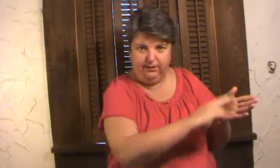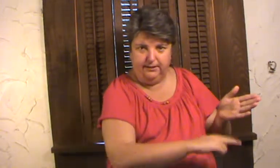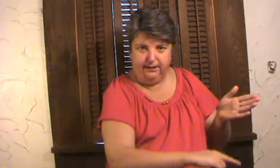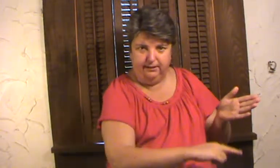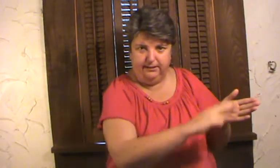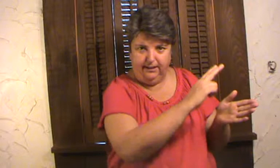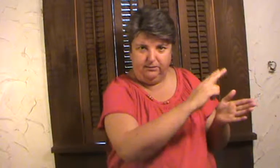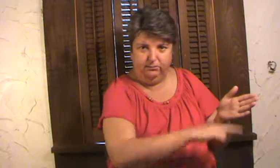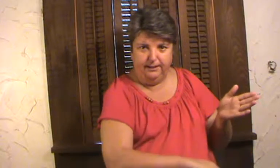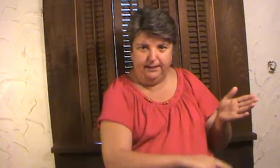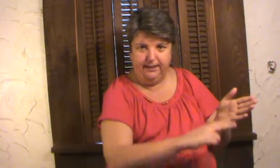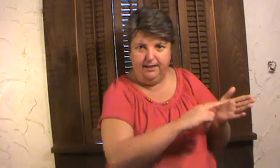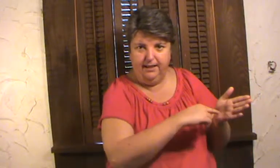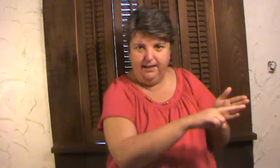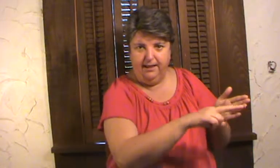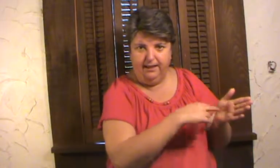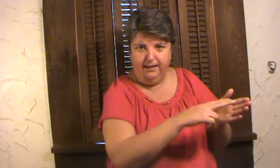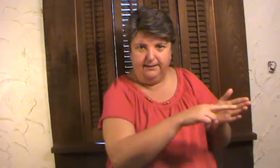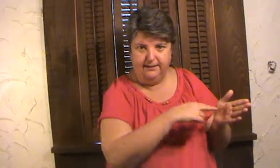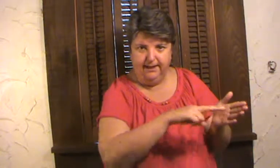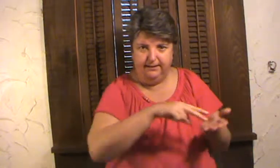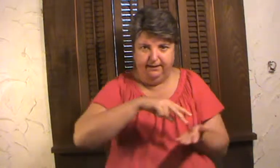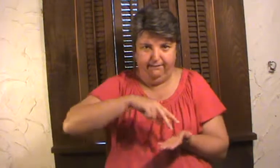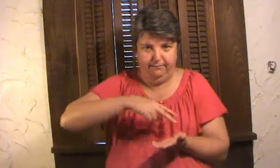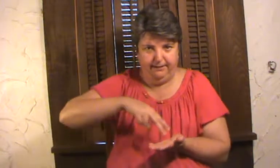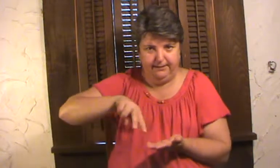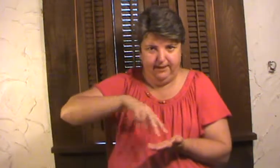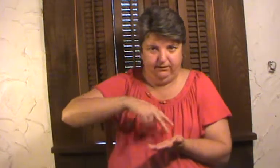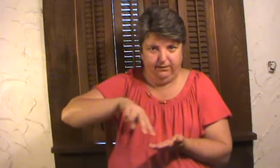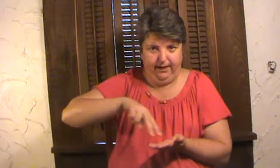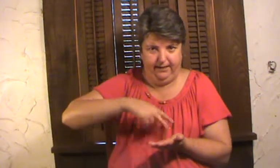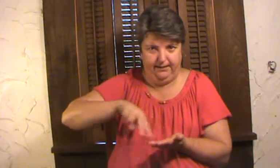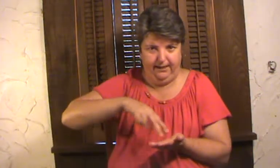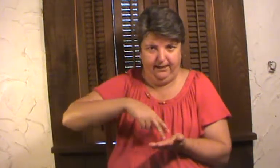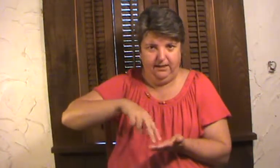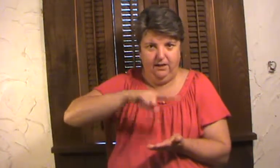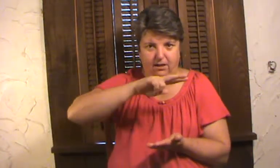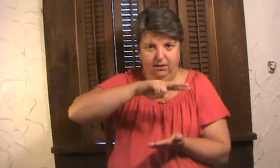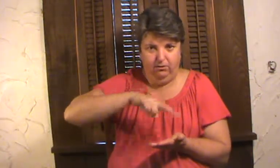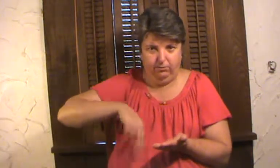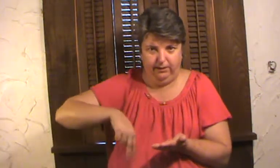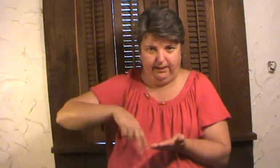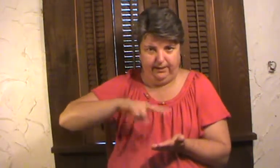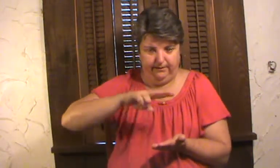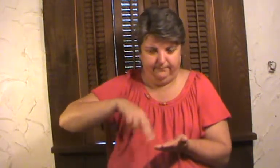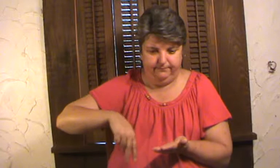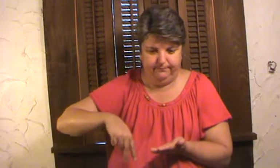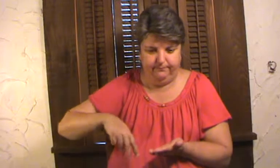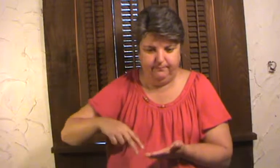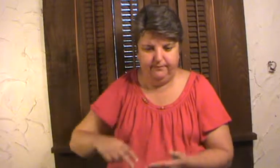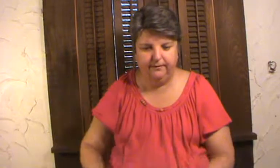see it. See, that's reading. That's dancing, but it's down. Dancing, reading.